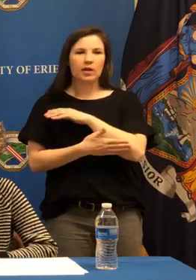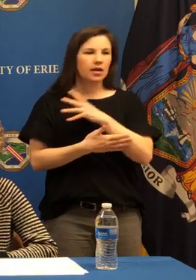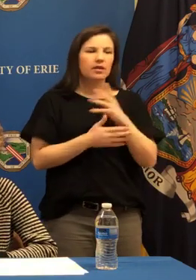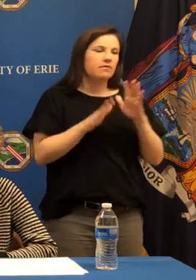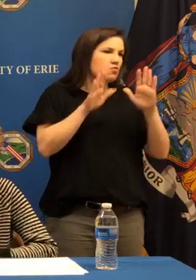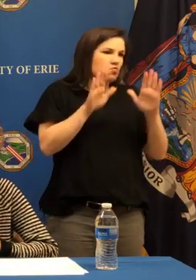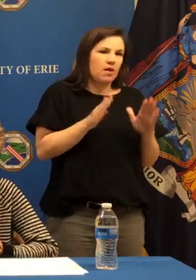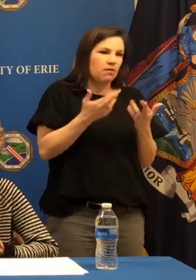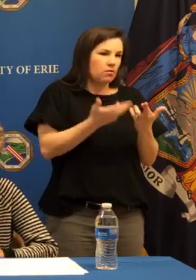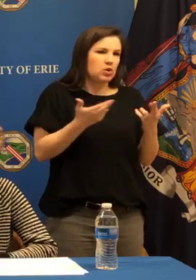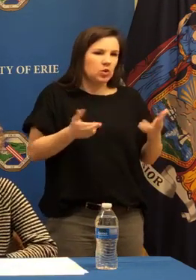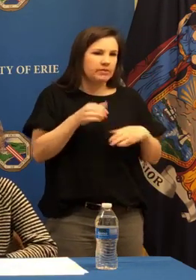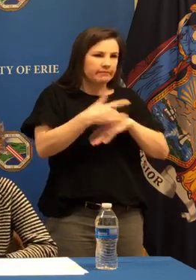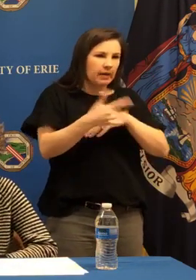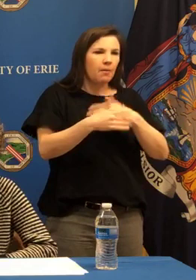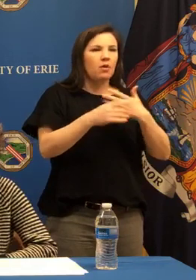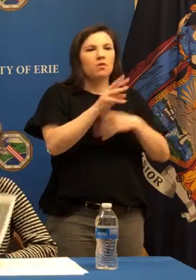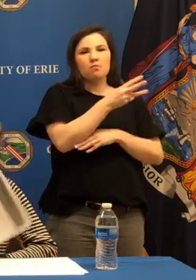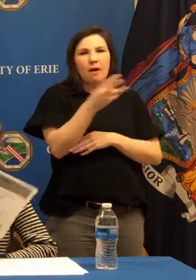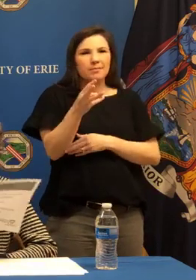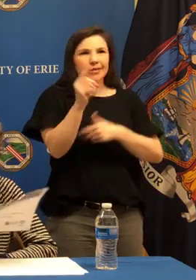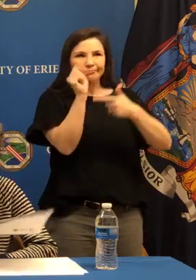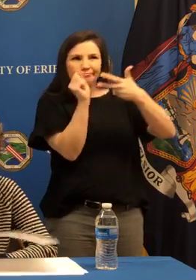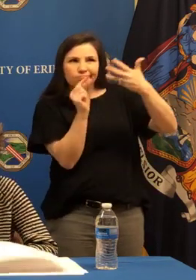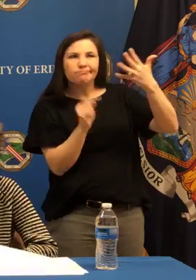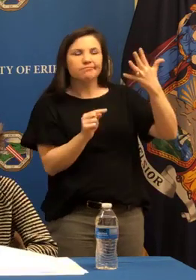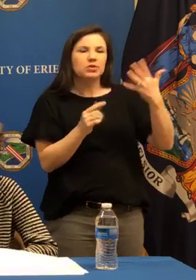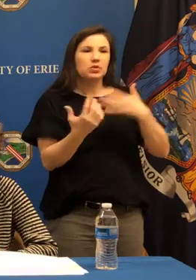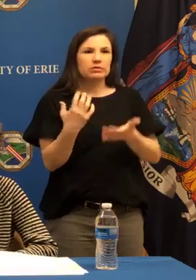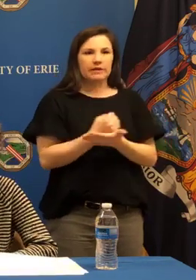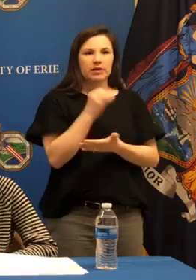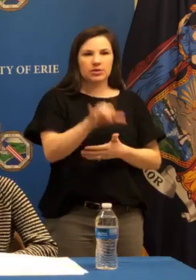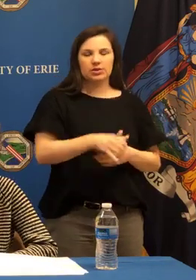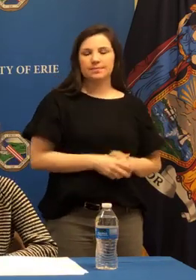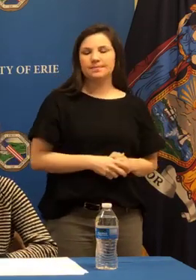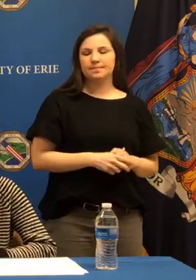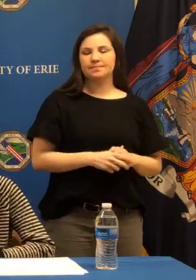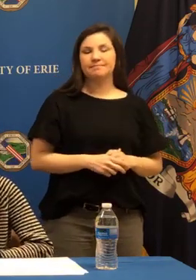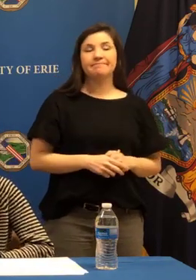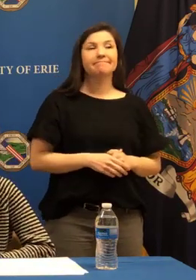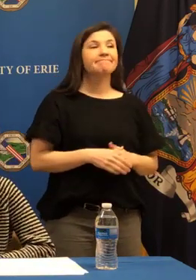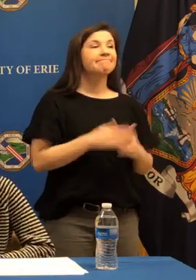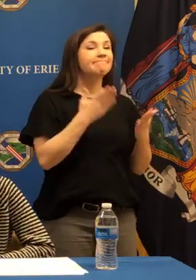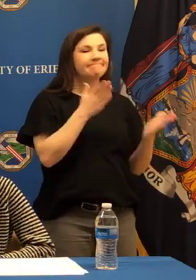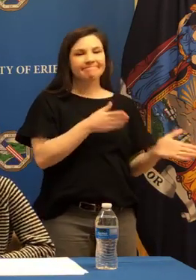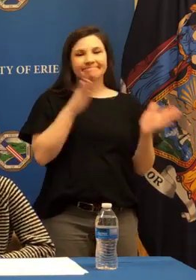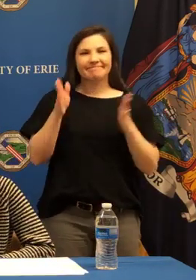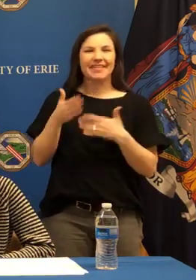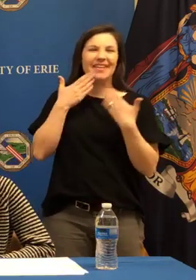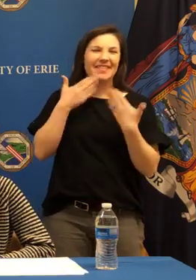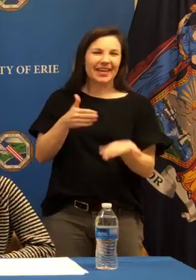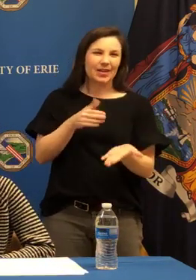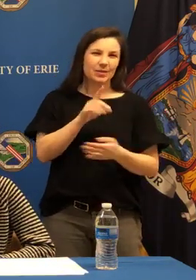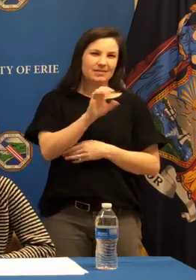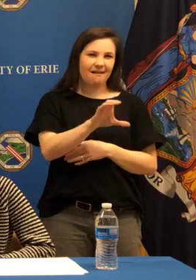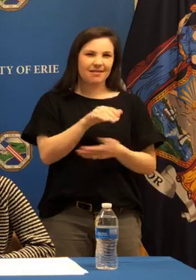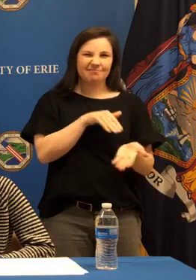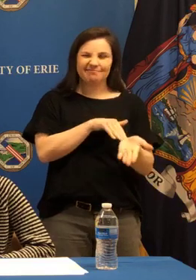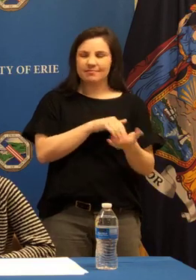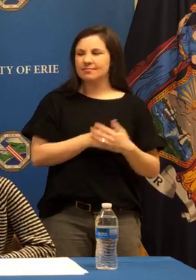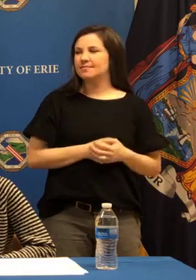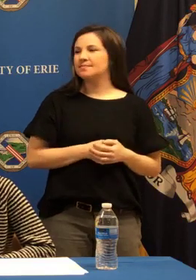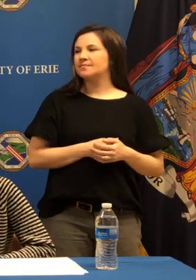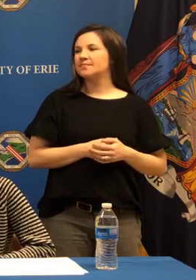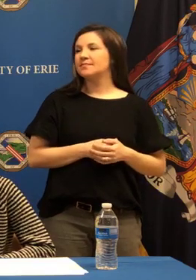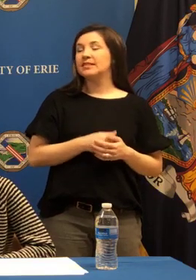on our website that we want people to take advantage of. Thank you, Doc. Yesterday in the morning,